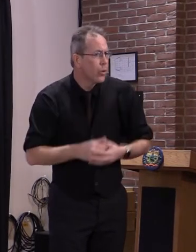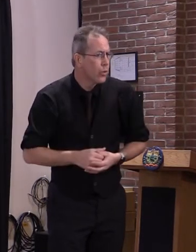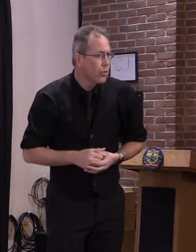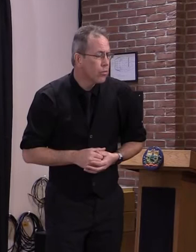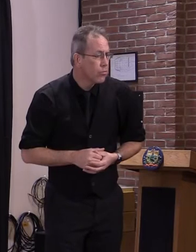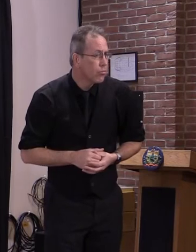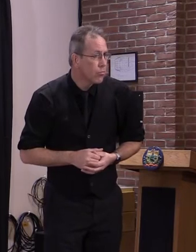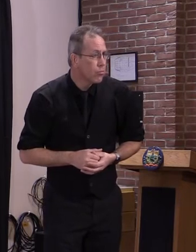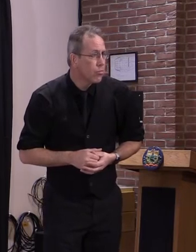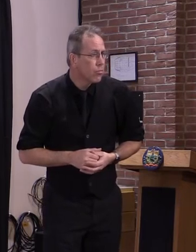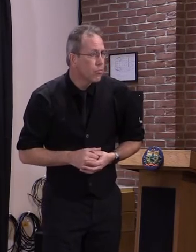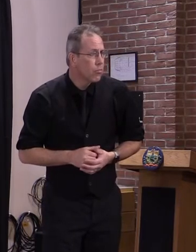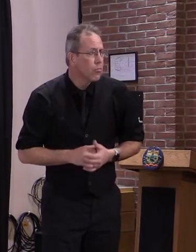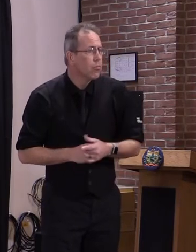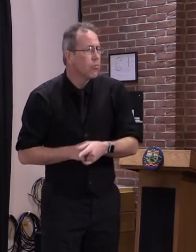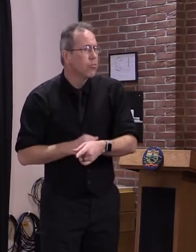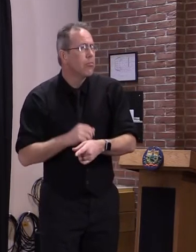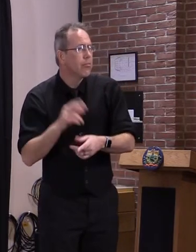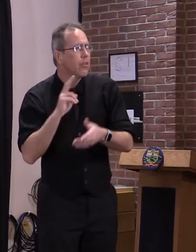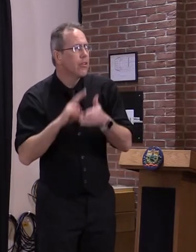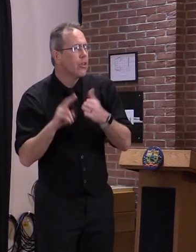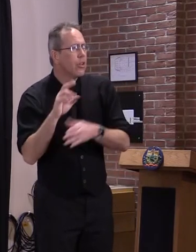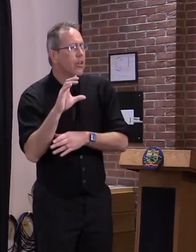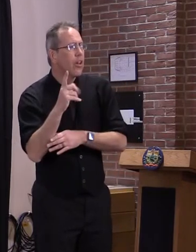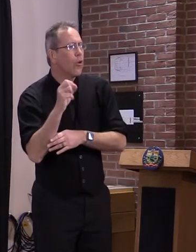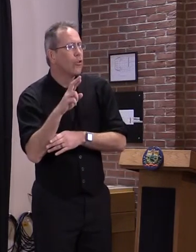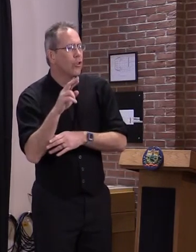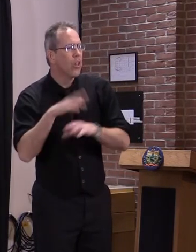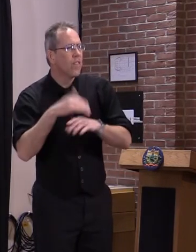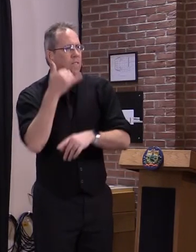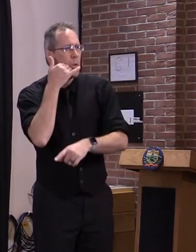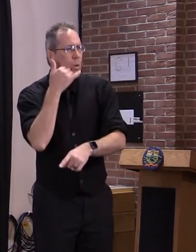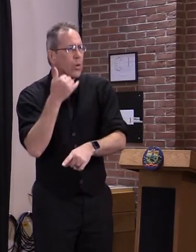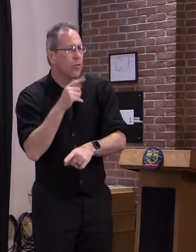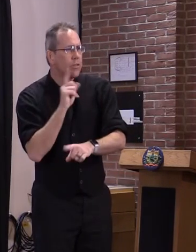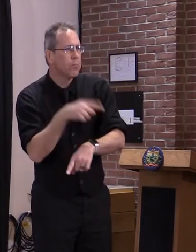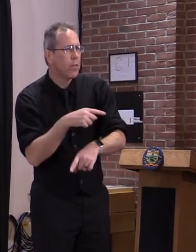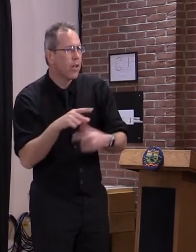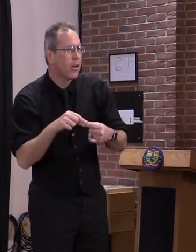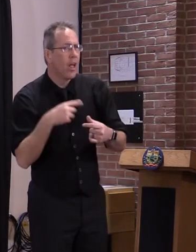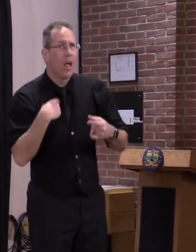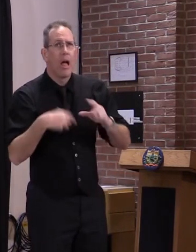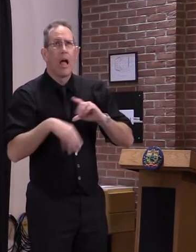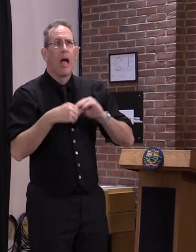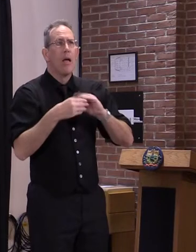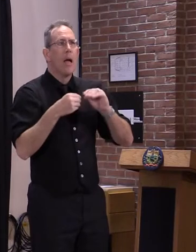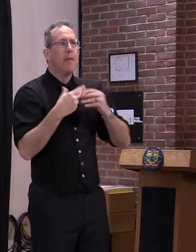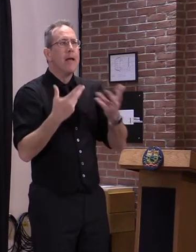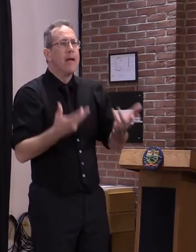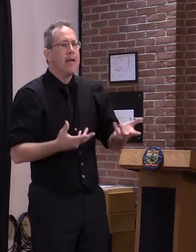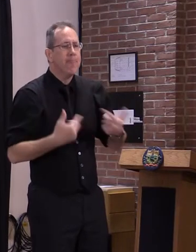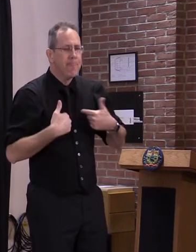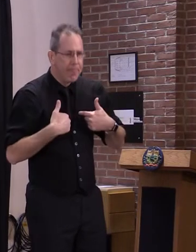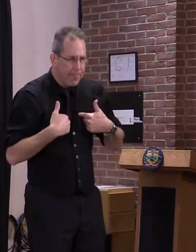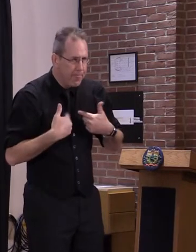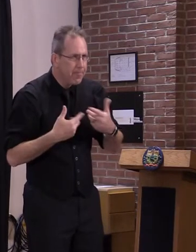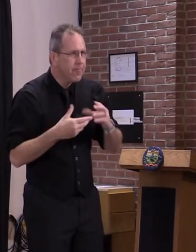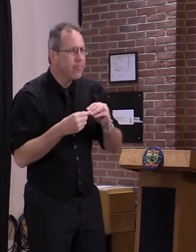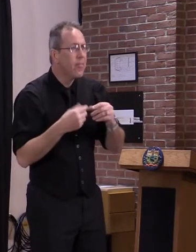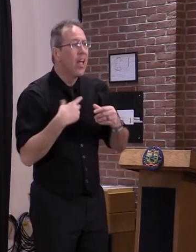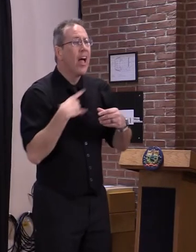Thanks, Governor. I don't have much to add. We are looking into all of our contracts.